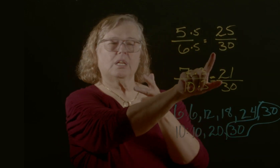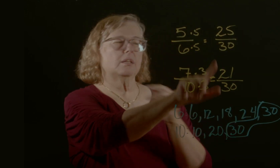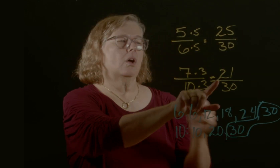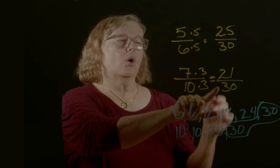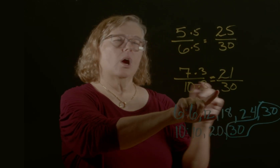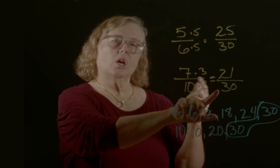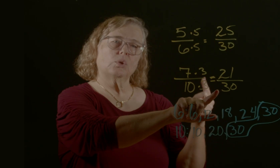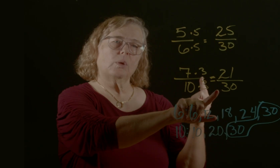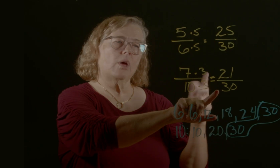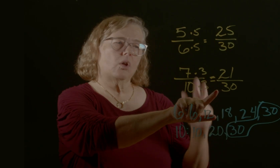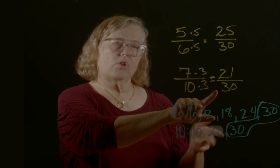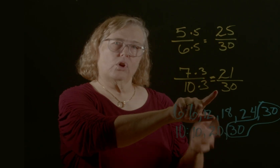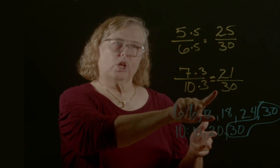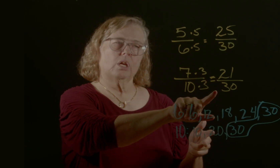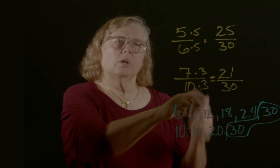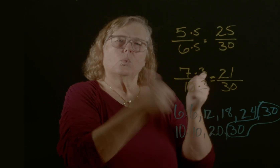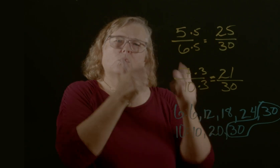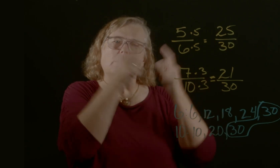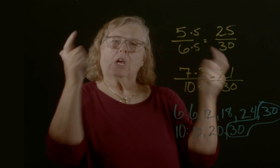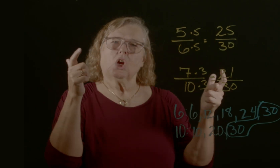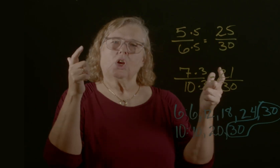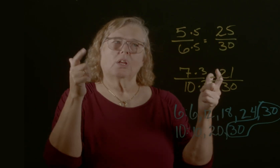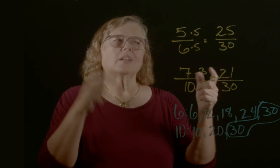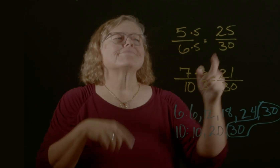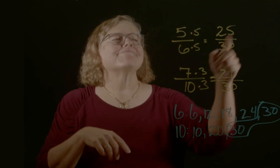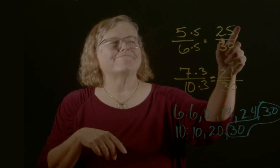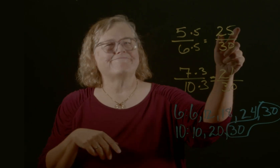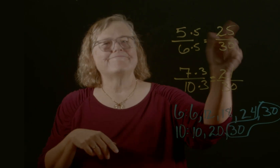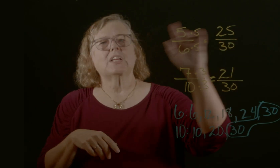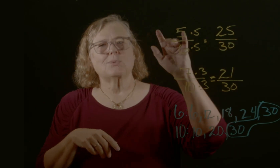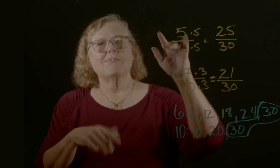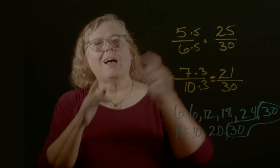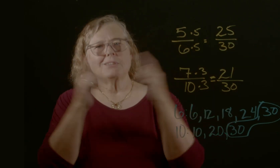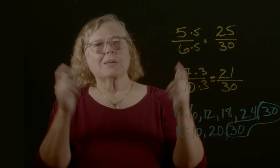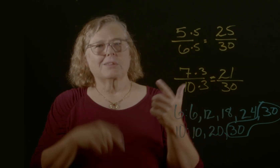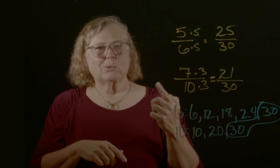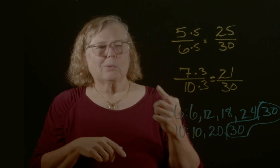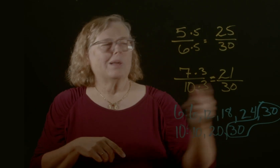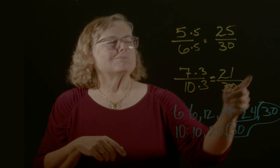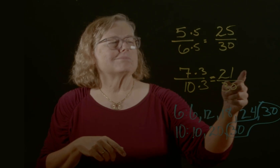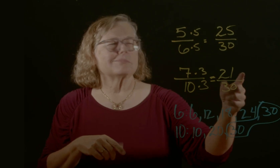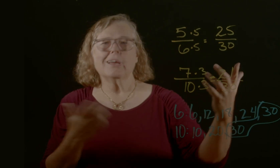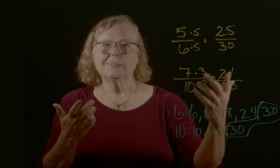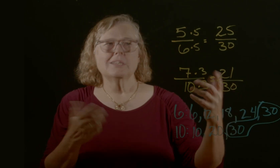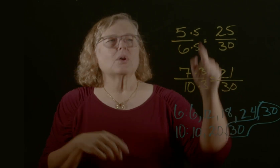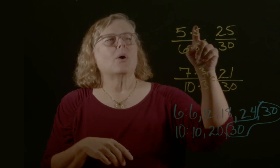is bigger than 21. So which one's bigger? The 25, right? It's bigger than 21. So I know